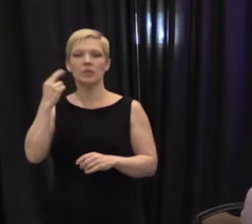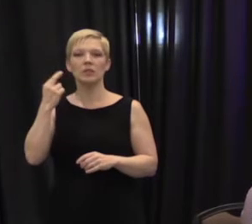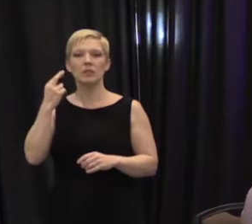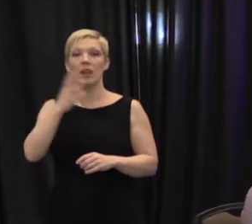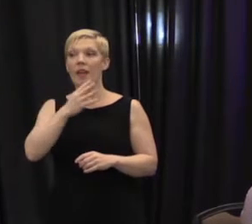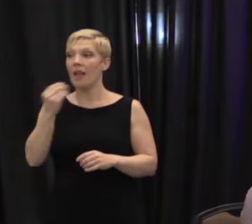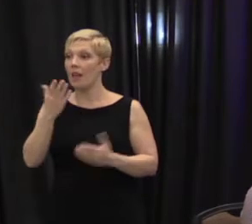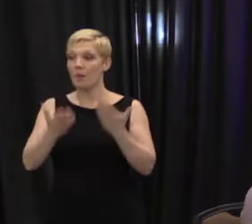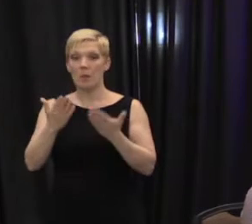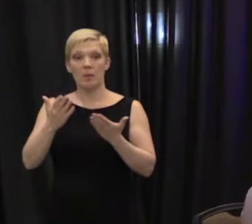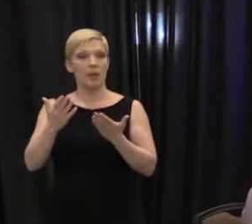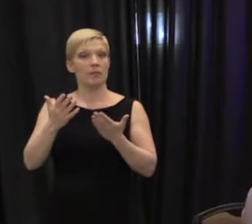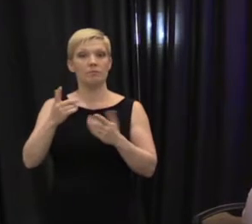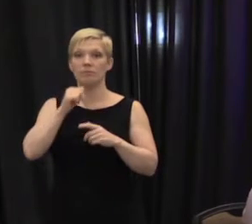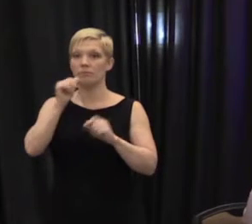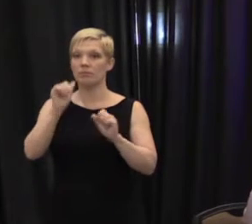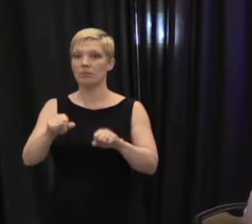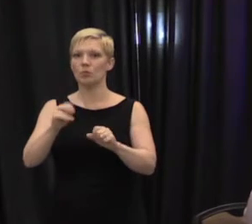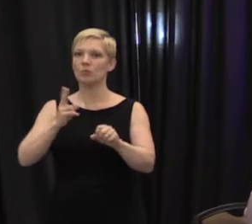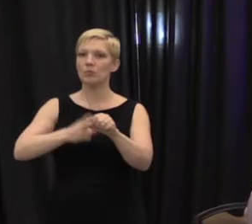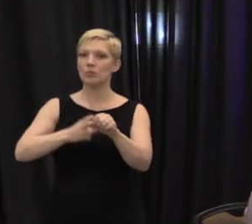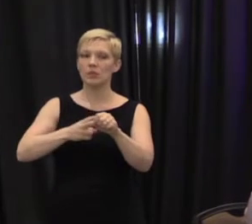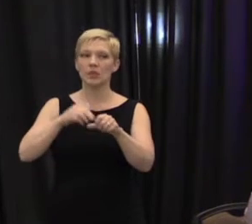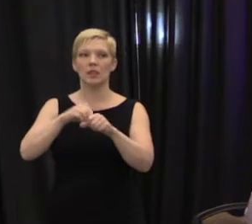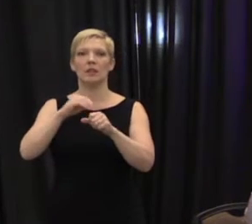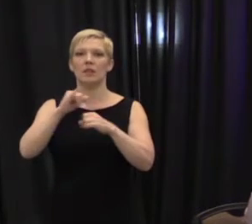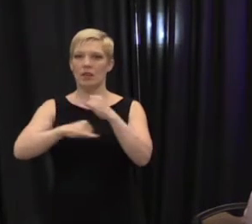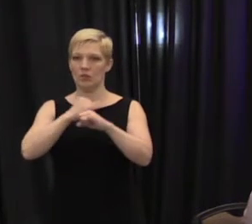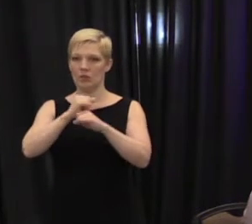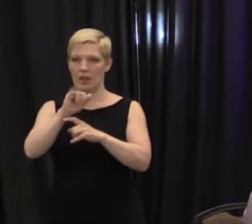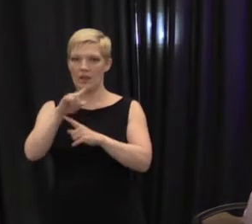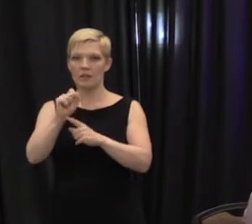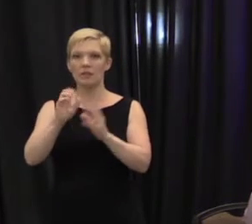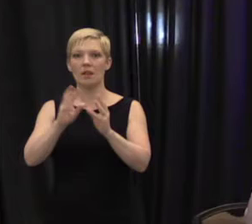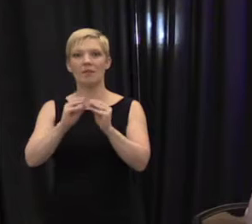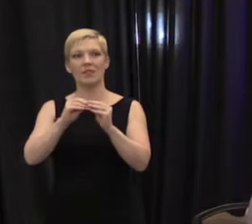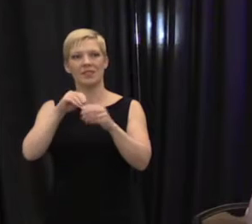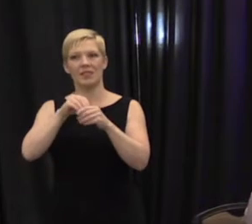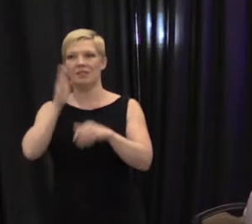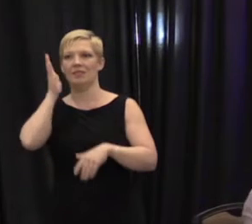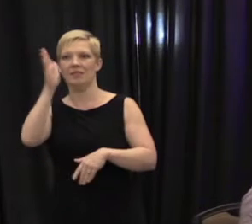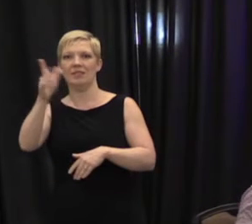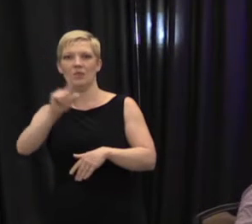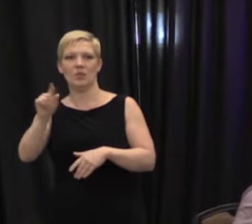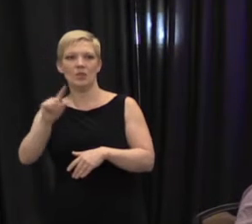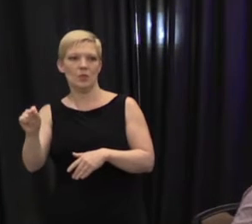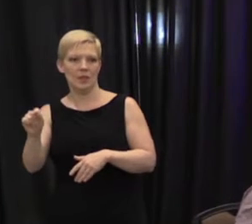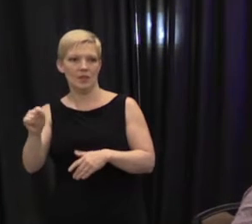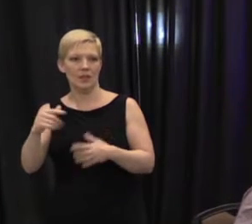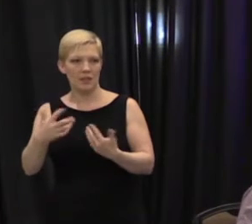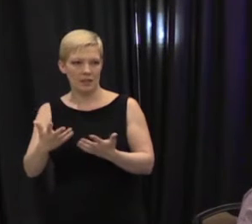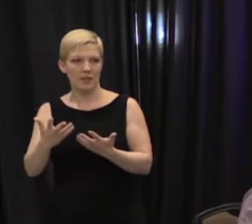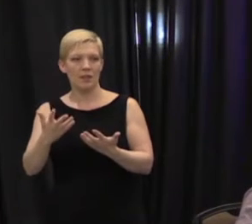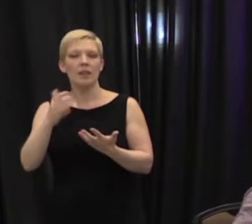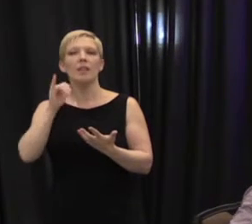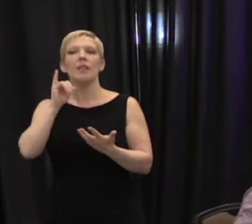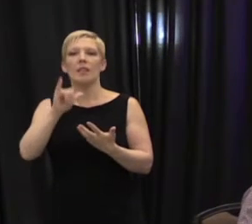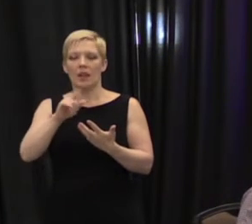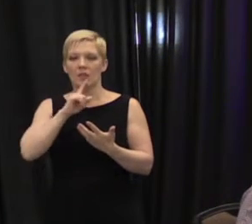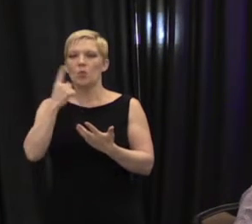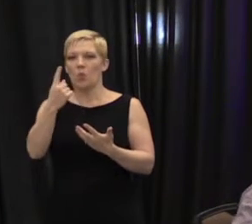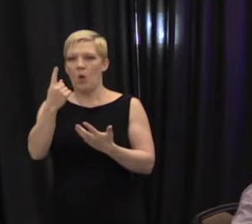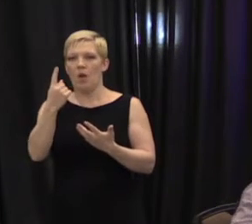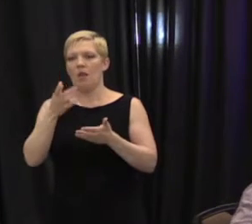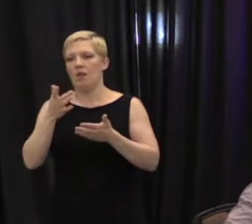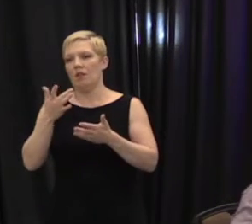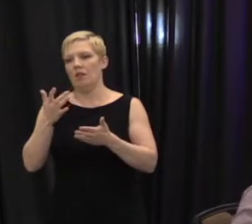be unable to participate in International AIDS Conference in 2020. So if you see a lot of activism happening, so that's one version of activism happening, people attempting